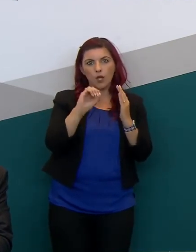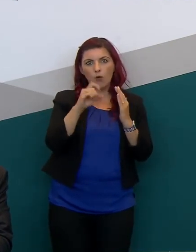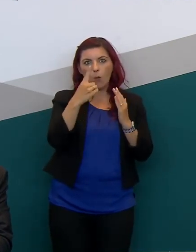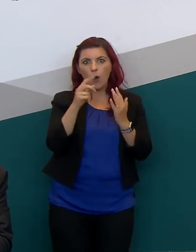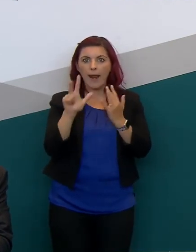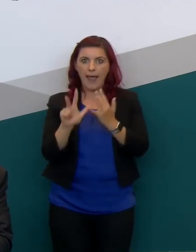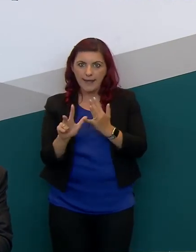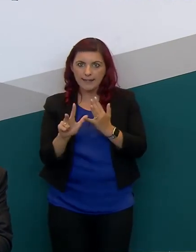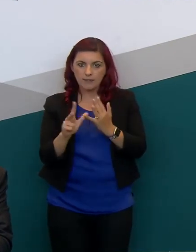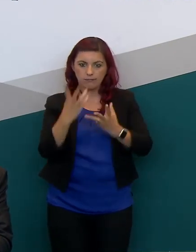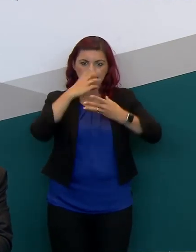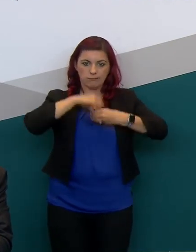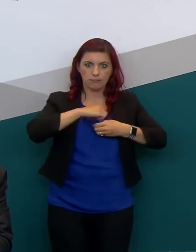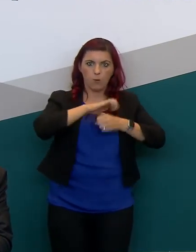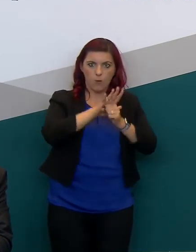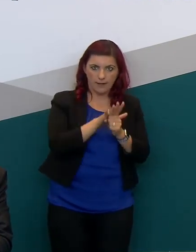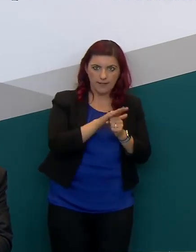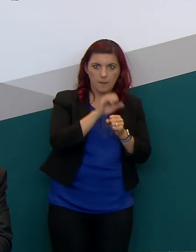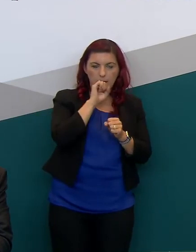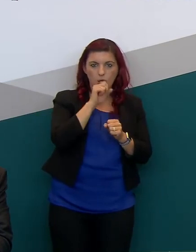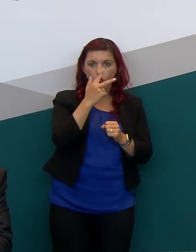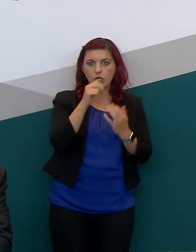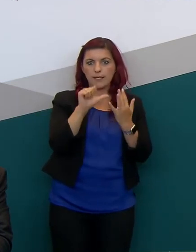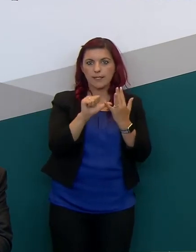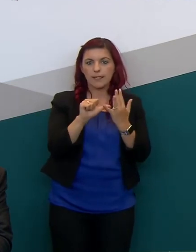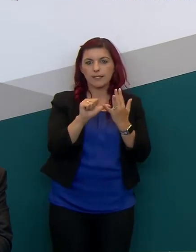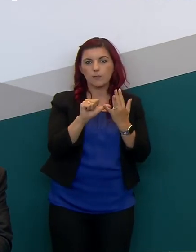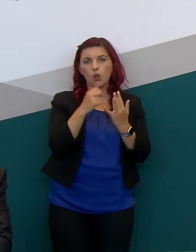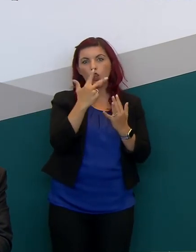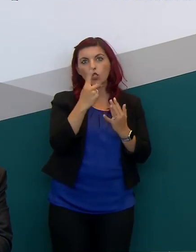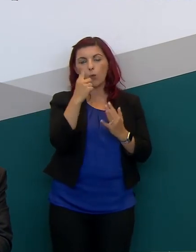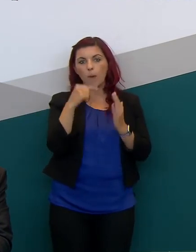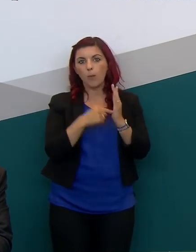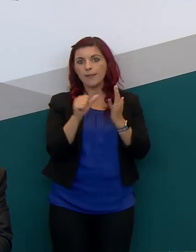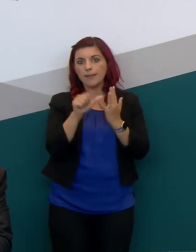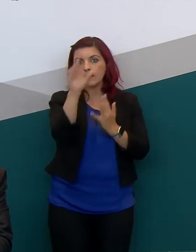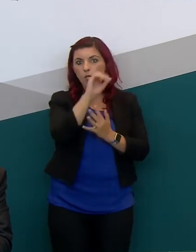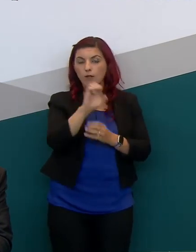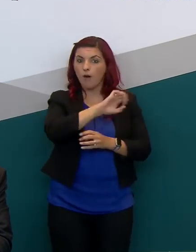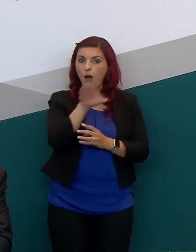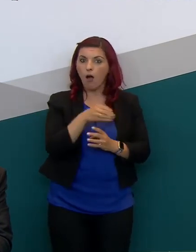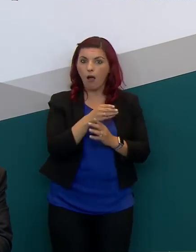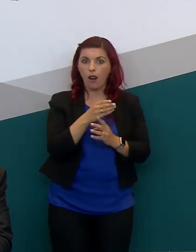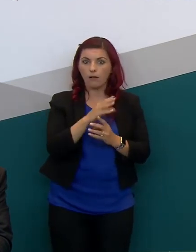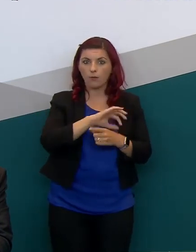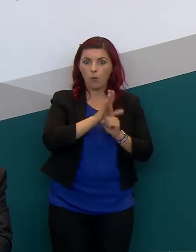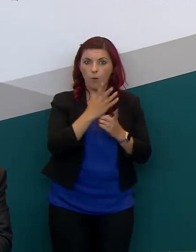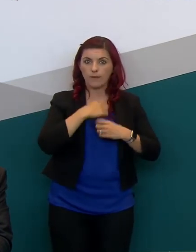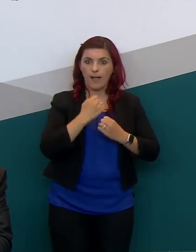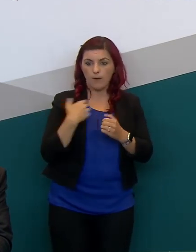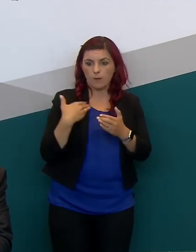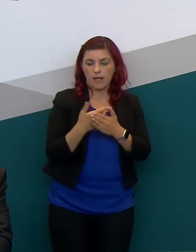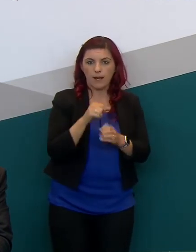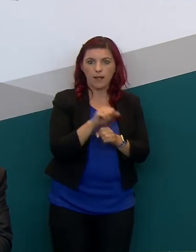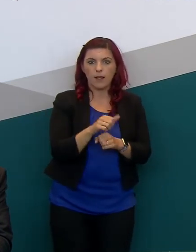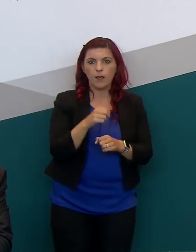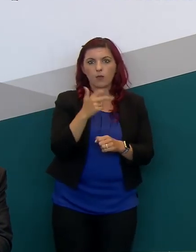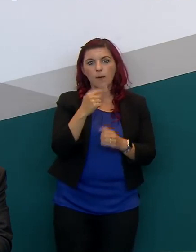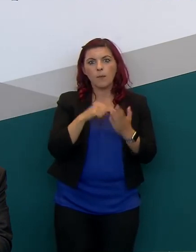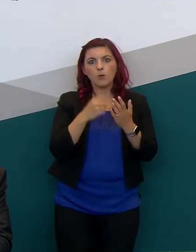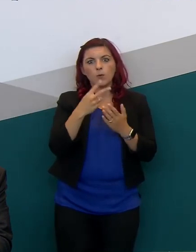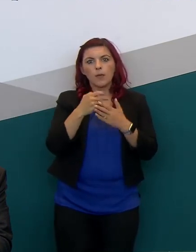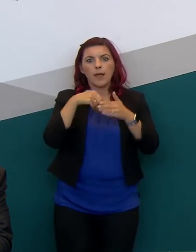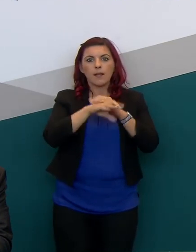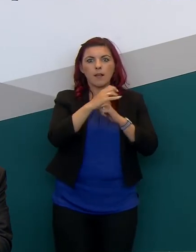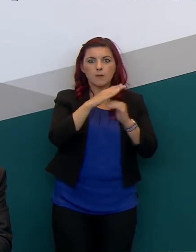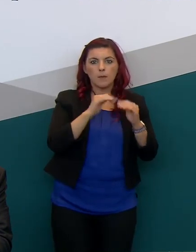8,080 incident cases that account for 31.6% of all cases at that point. 302 of whom were hospitalized, giving a hospitalization rate